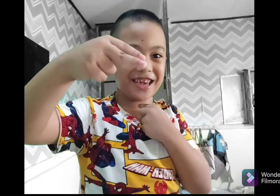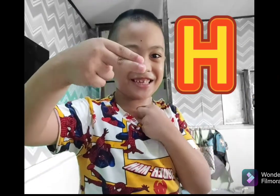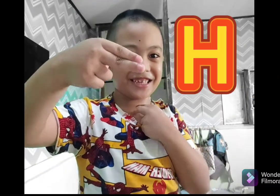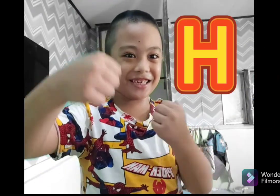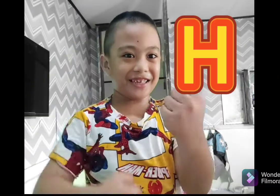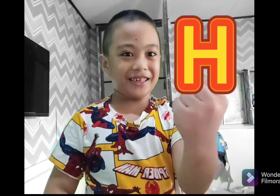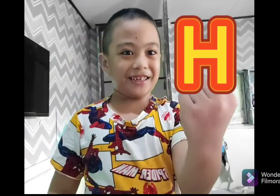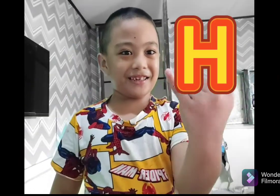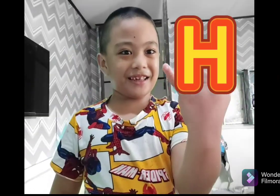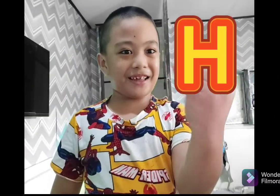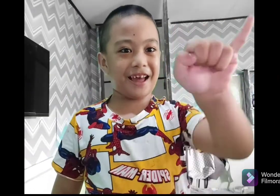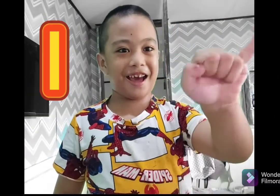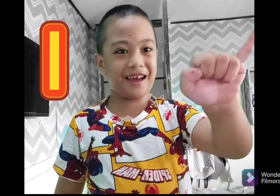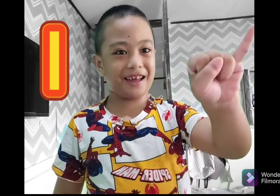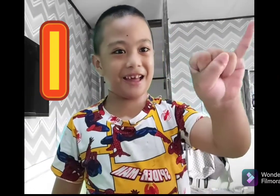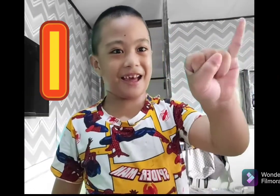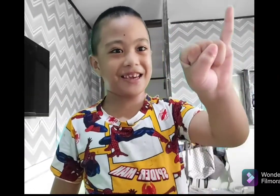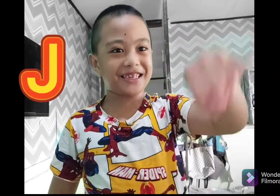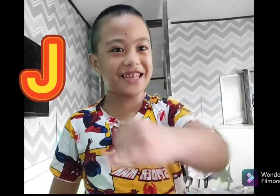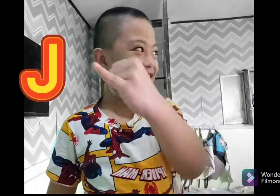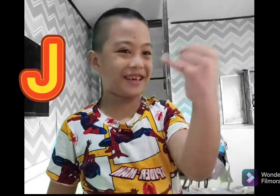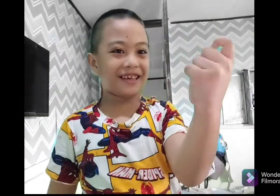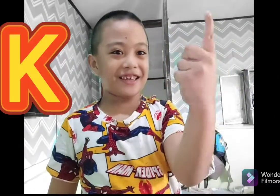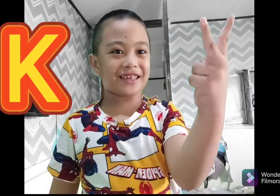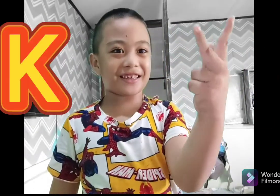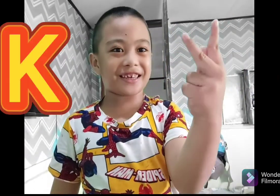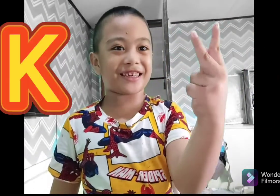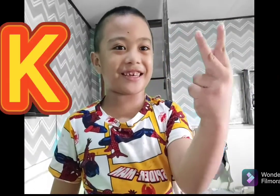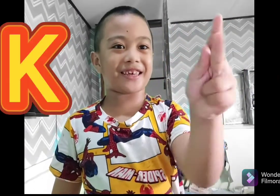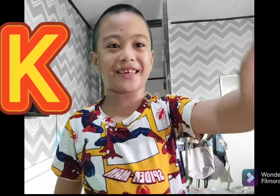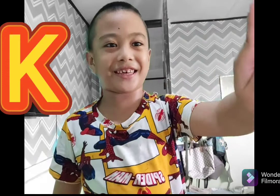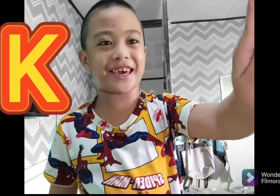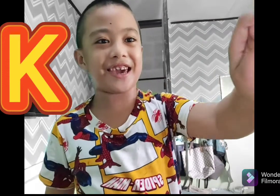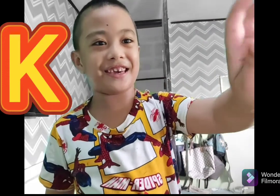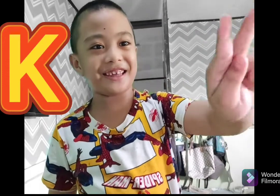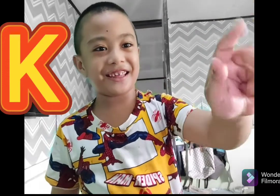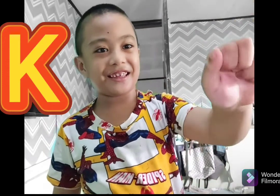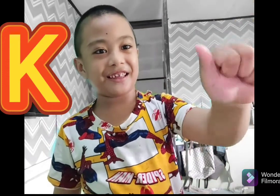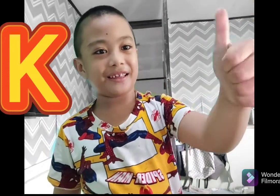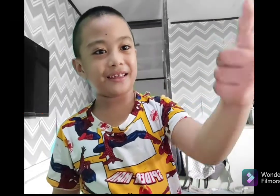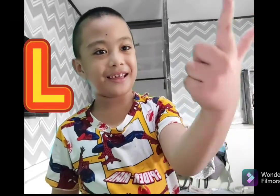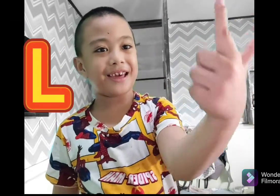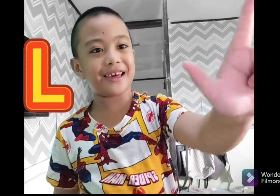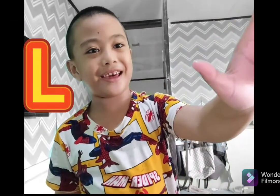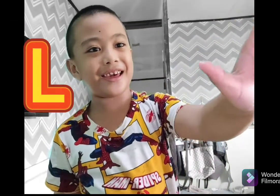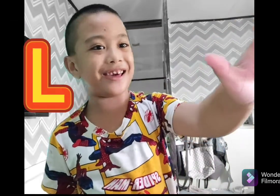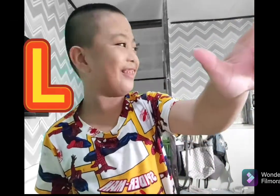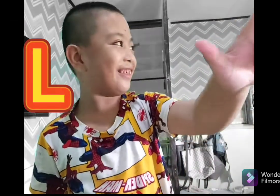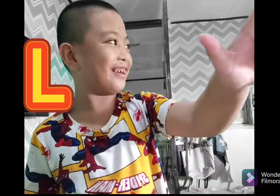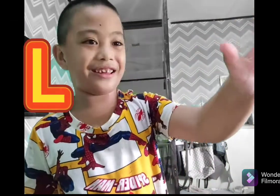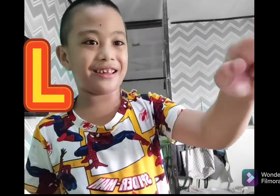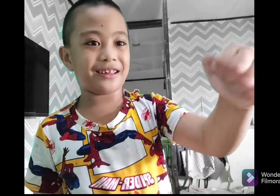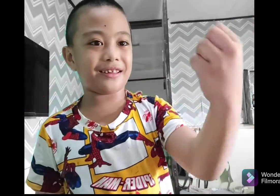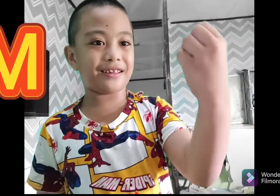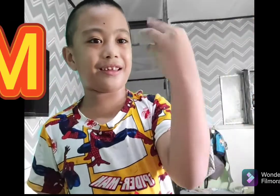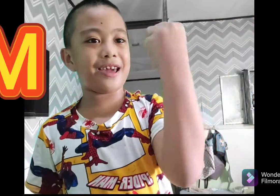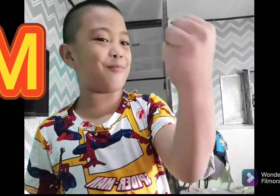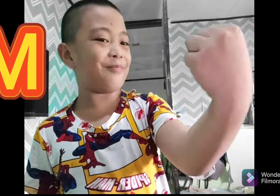H, I, J, J, L, M,